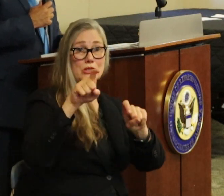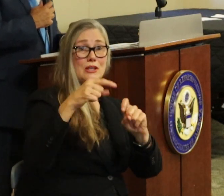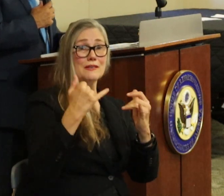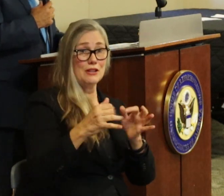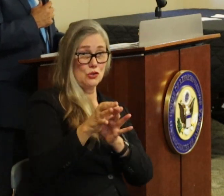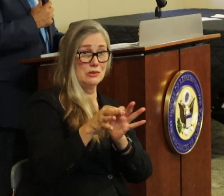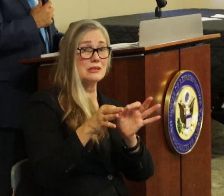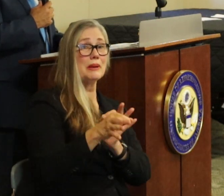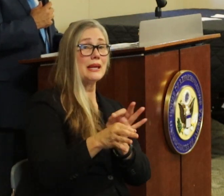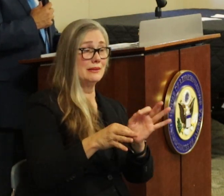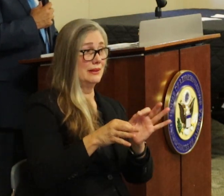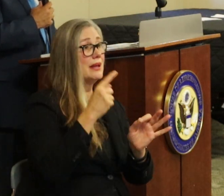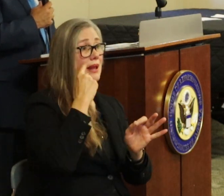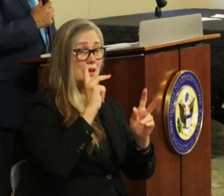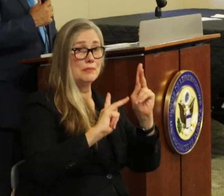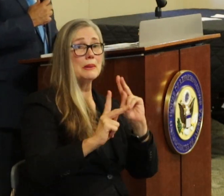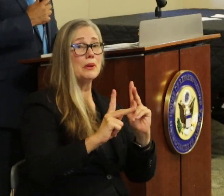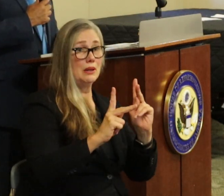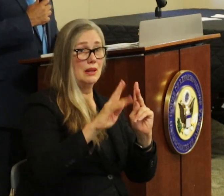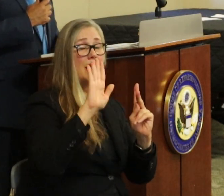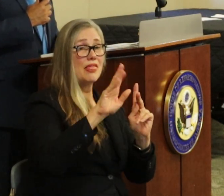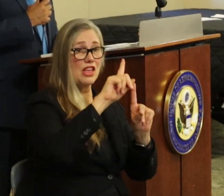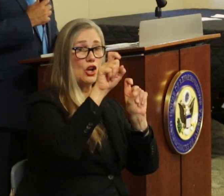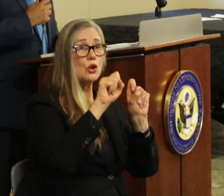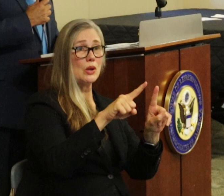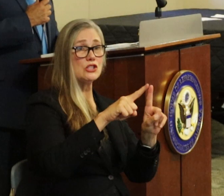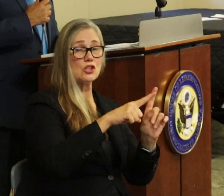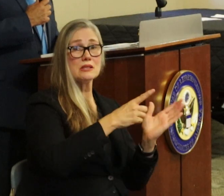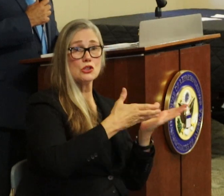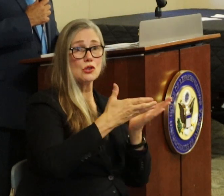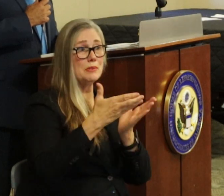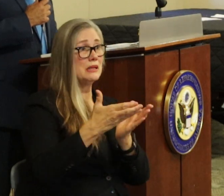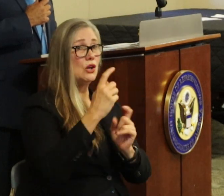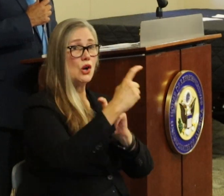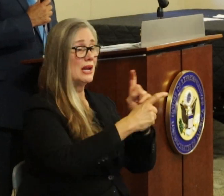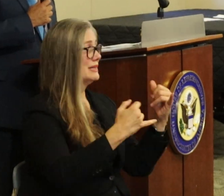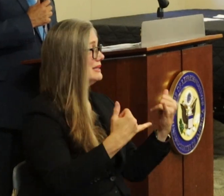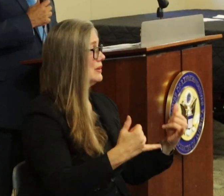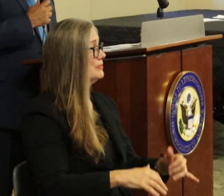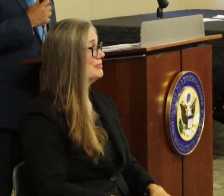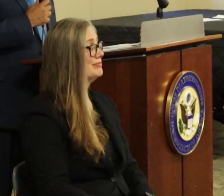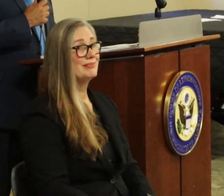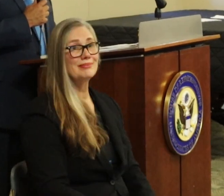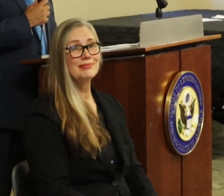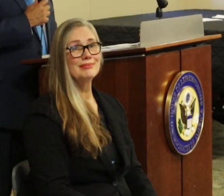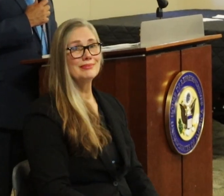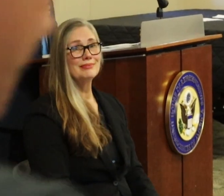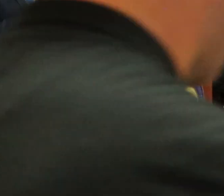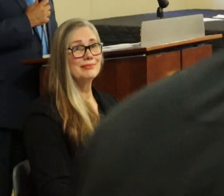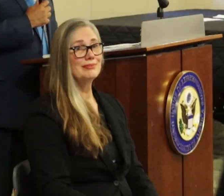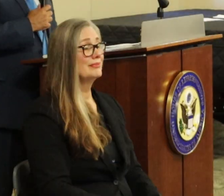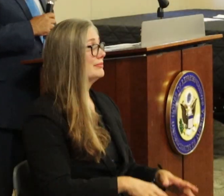that, and I believe people have already submitted questions, or are we handing out those at this point? Yeah, so you still